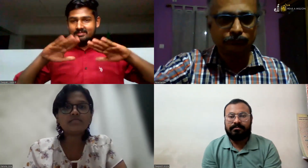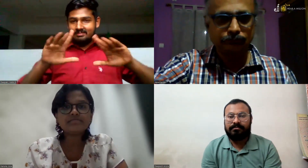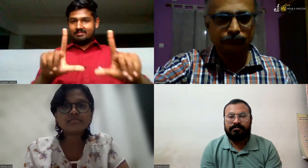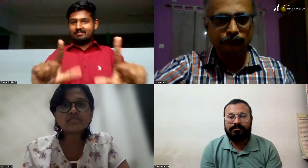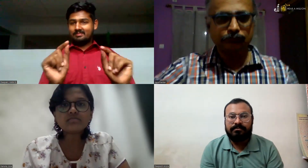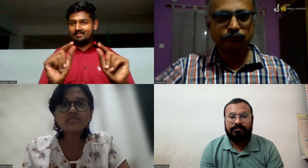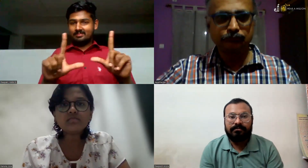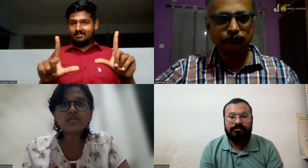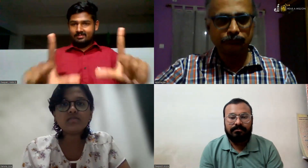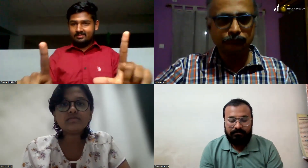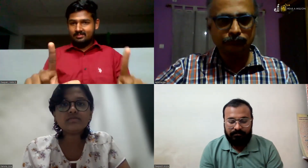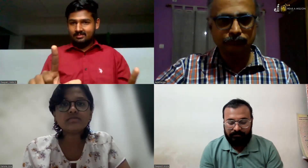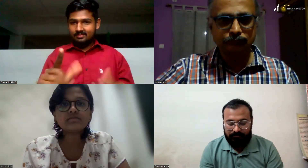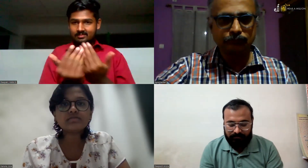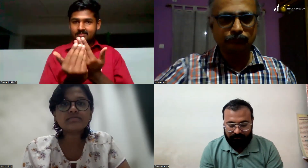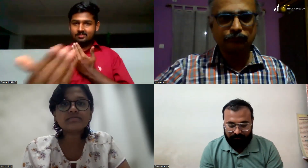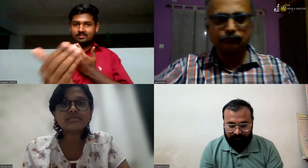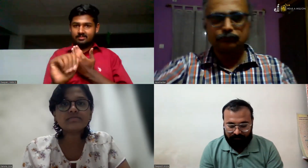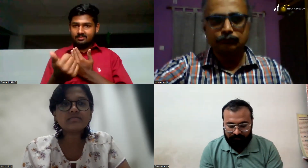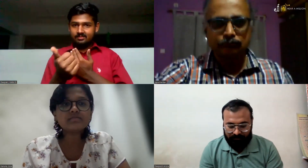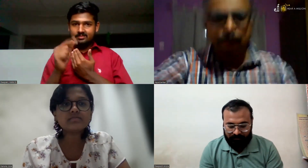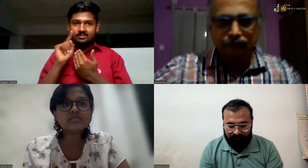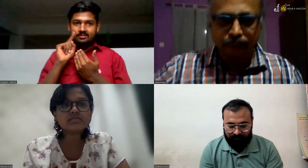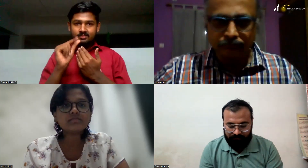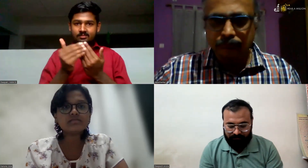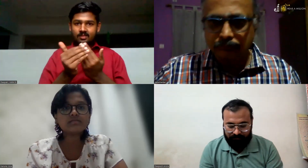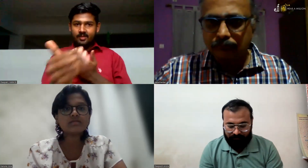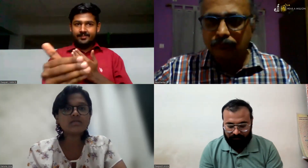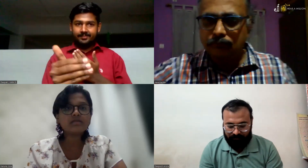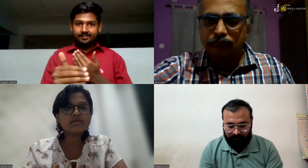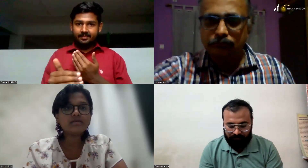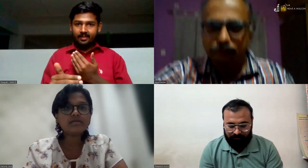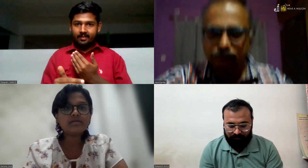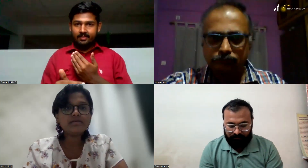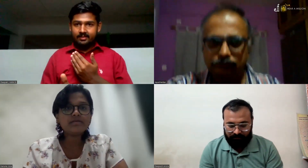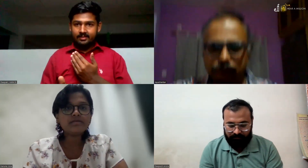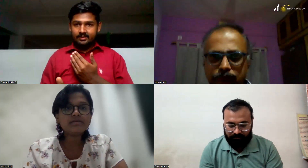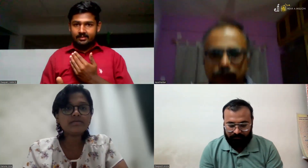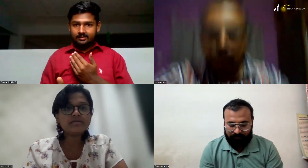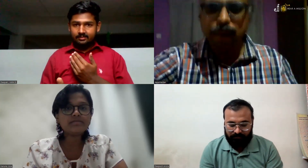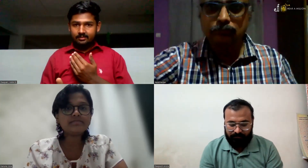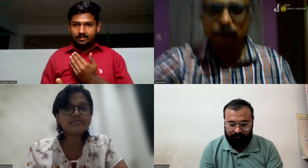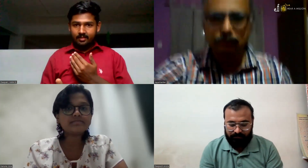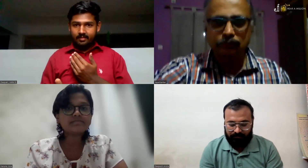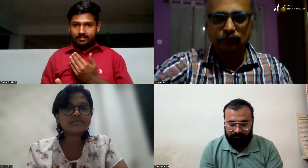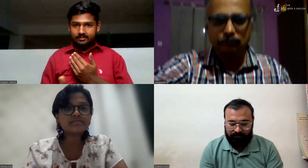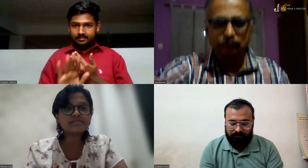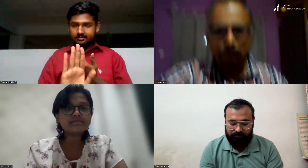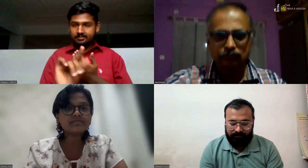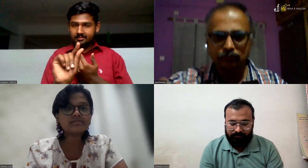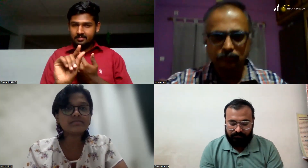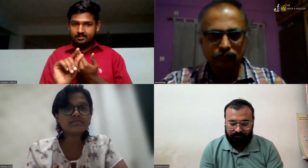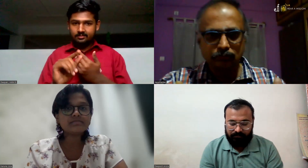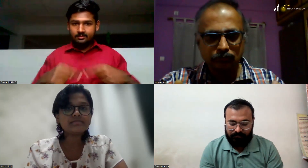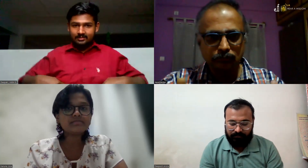So I am not able to see Jayashankar's sign, so I requested him to just settle